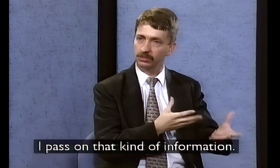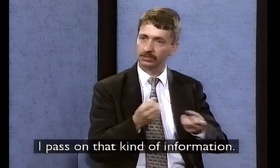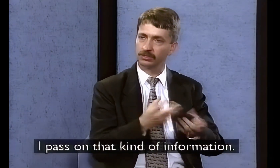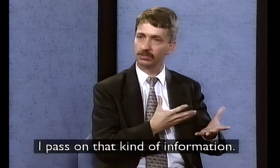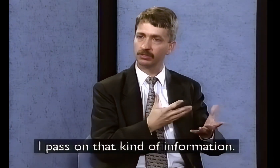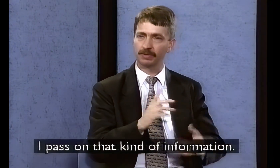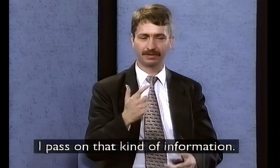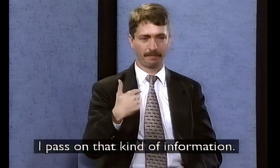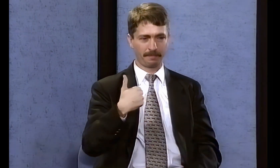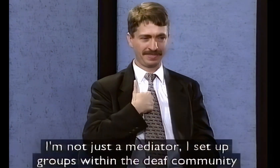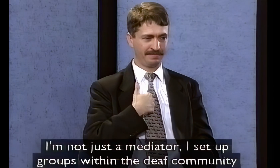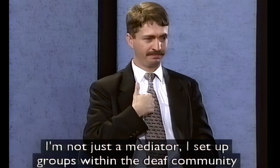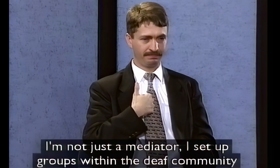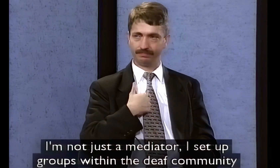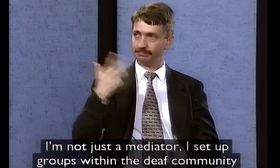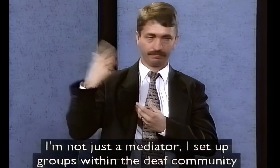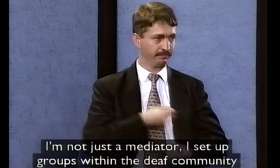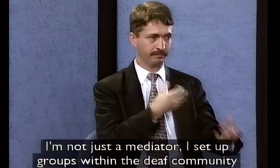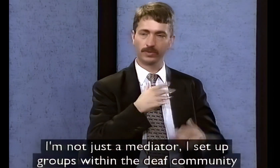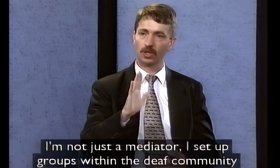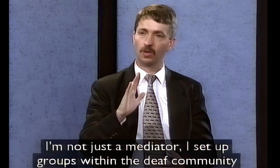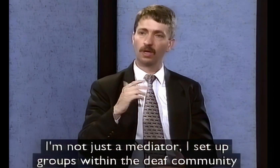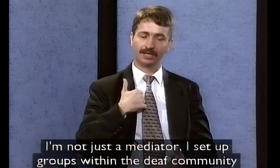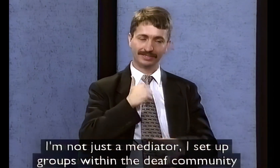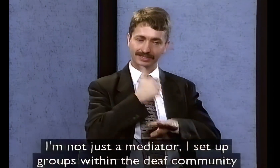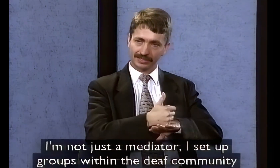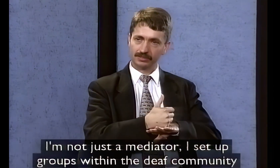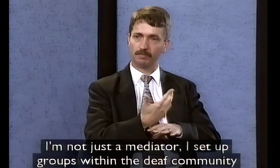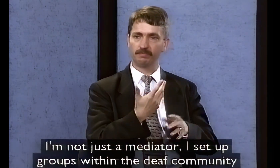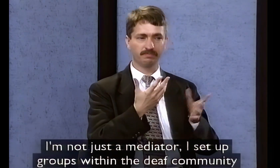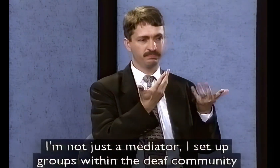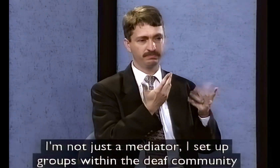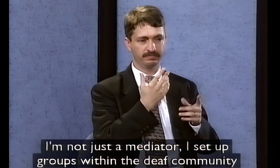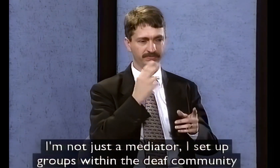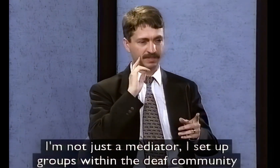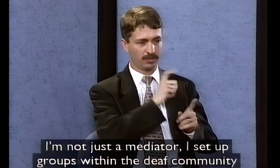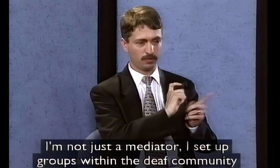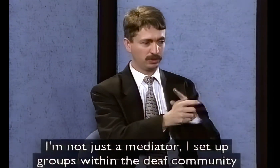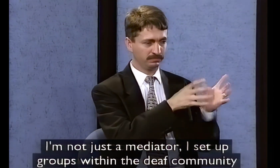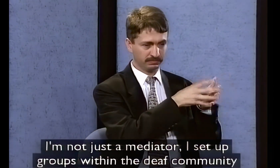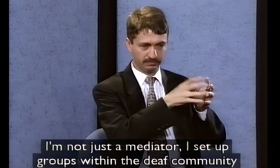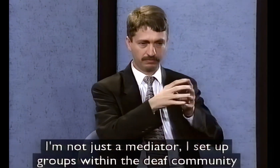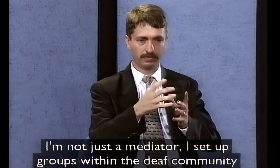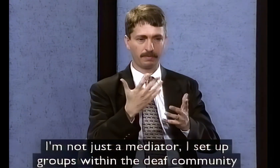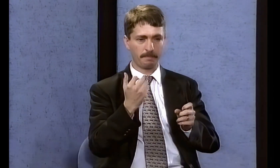on that kind of information. I'm not just a mediator. I set up groups within the deaf community who will